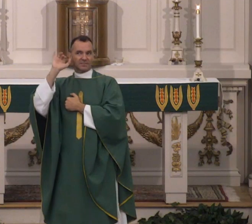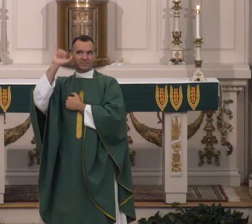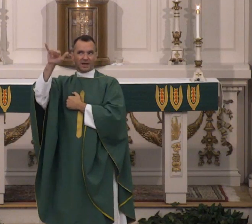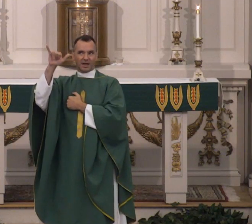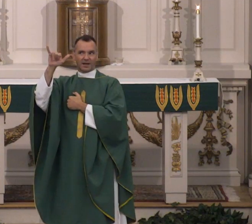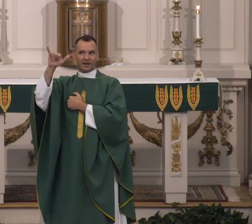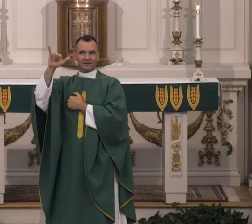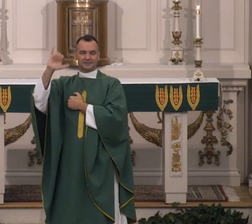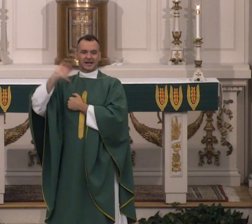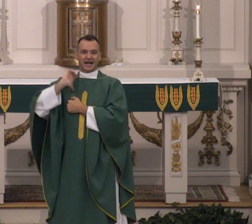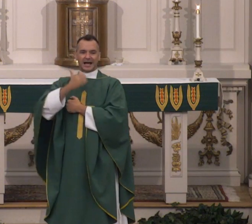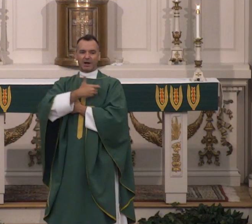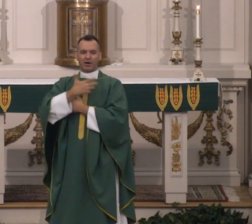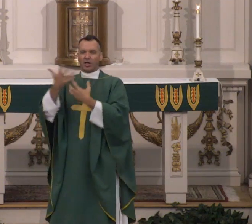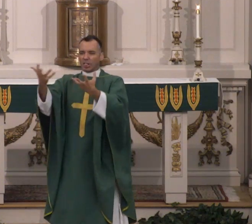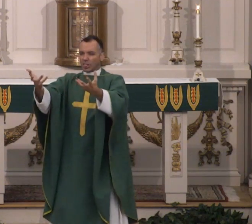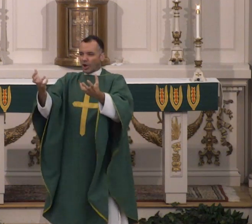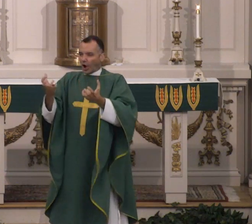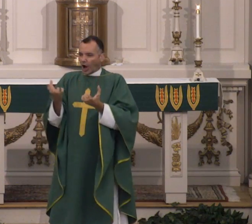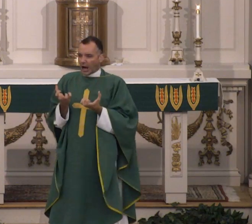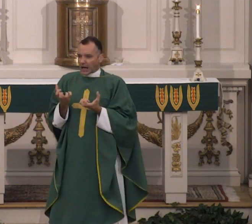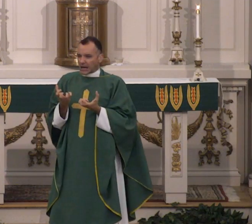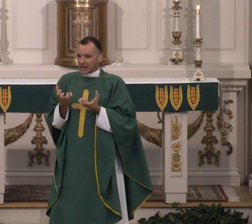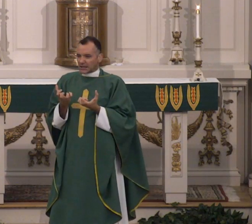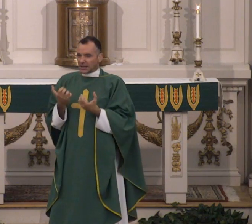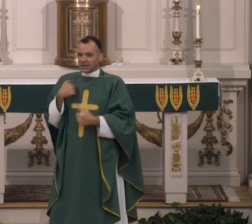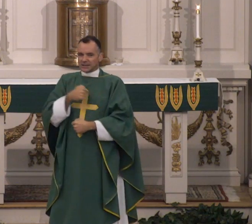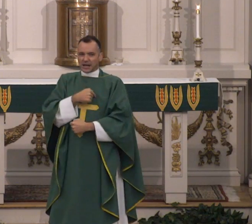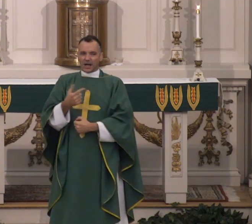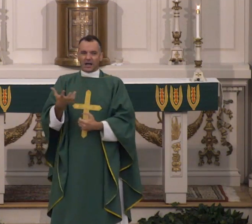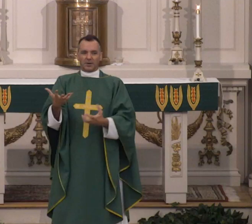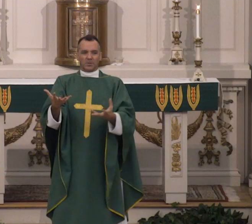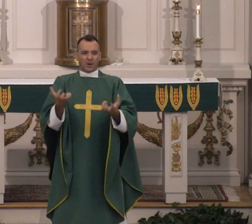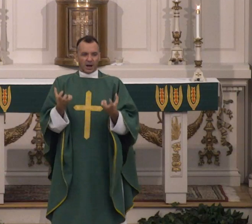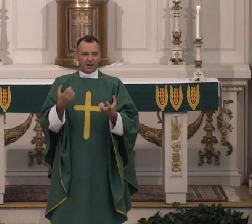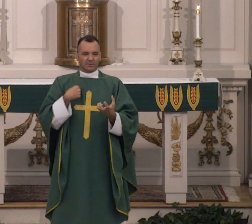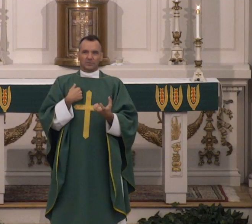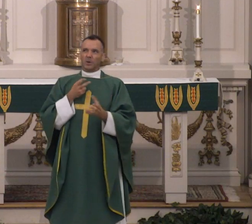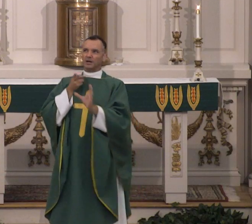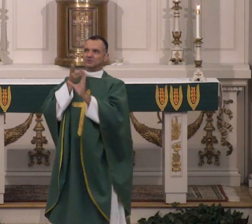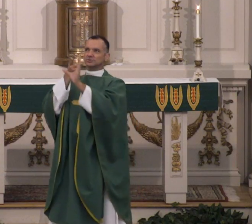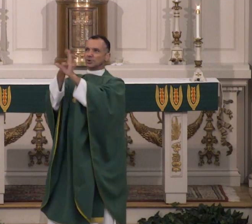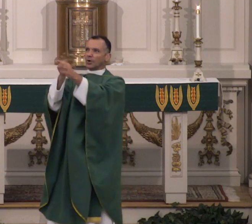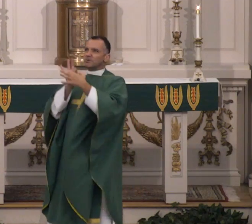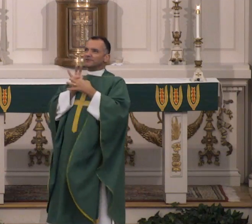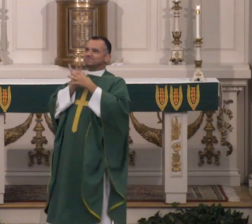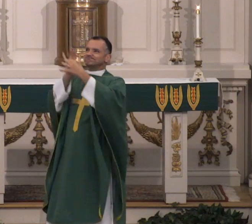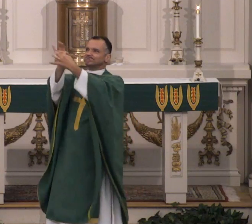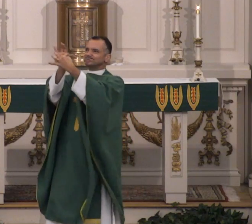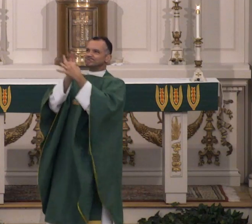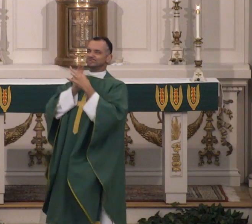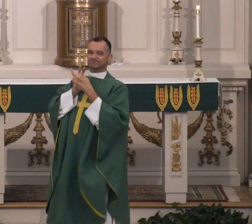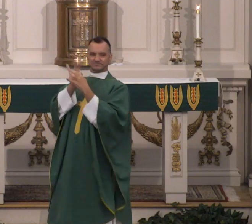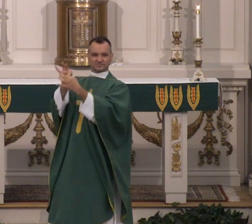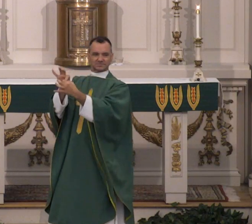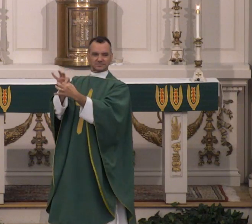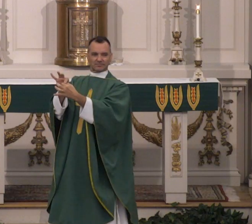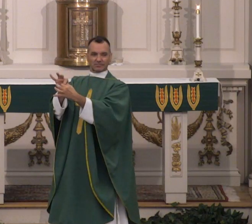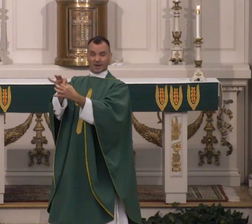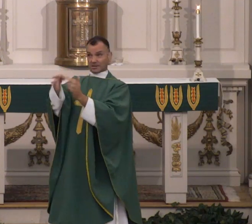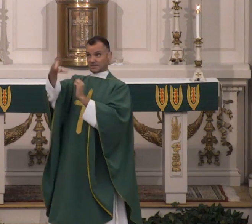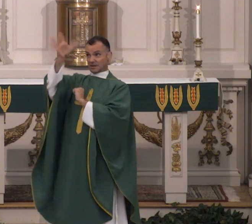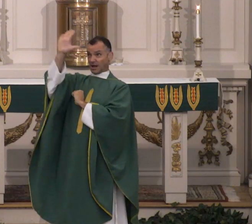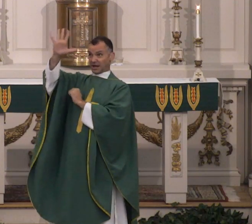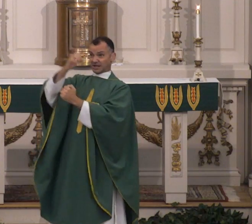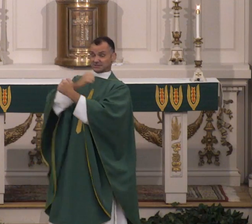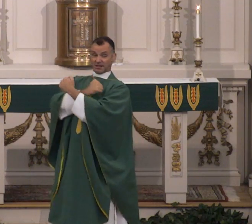to heaven when our life here is done. We long for that. We long to join